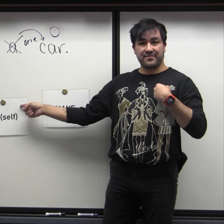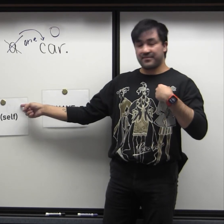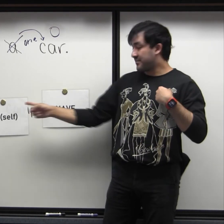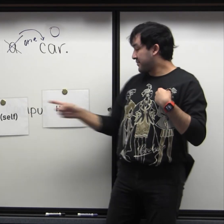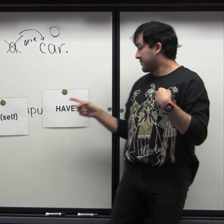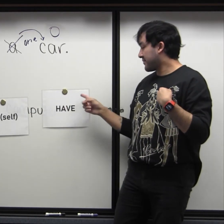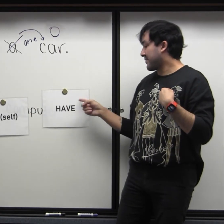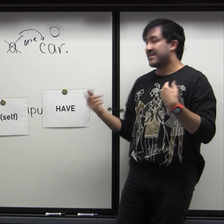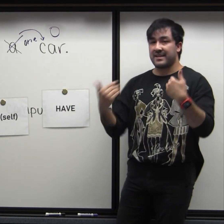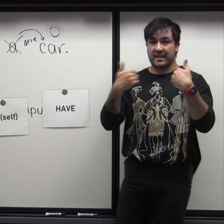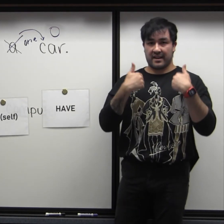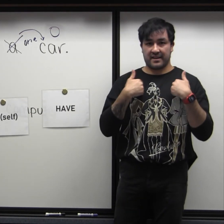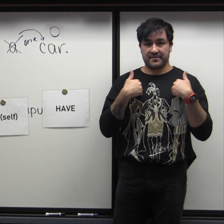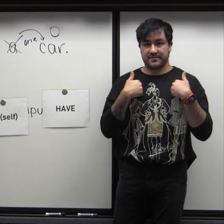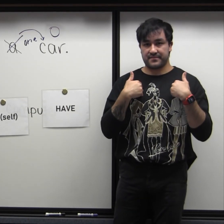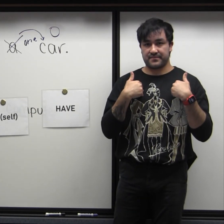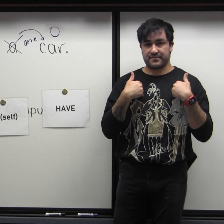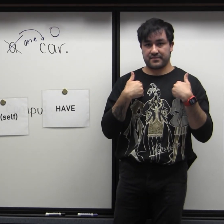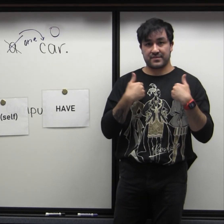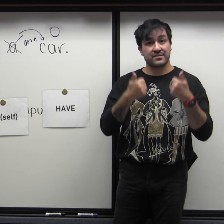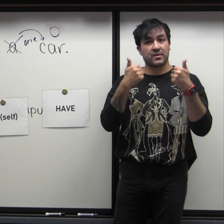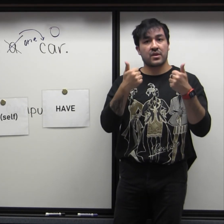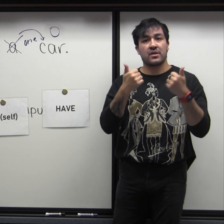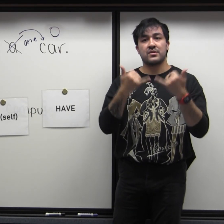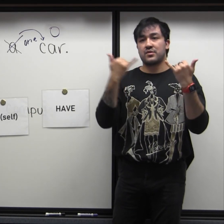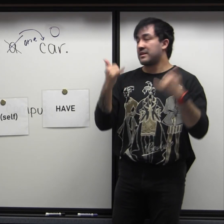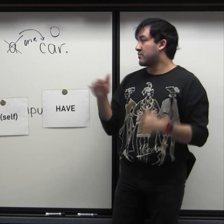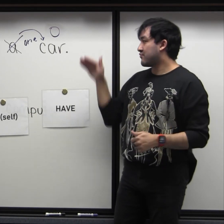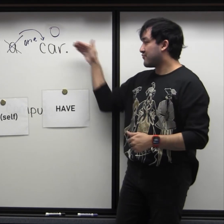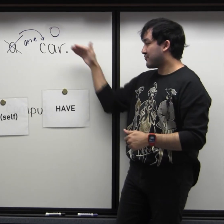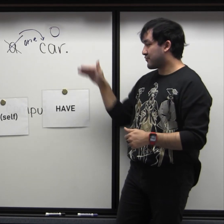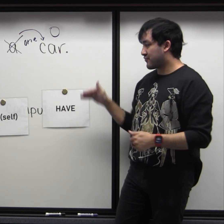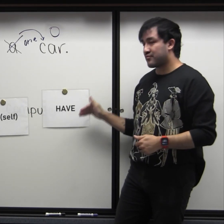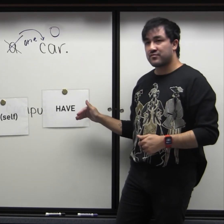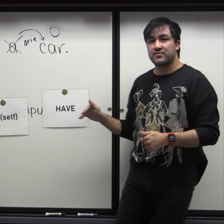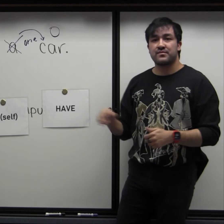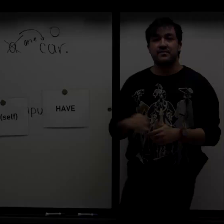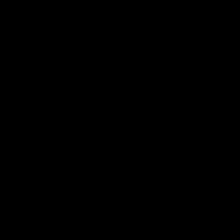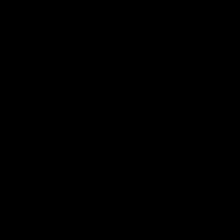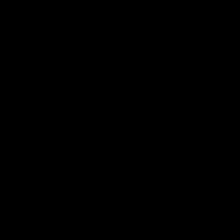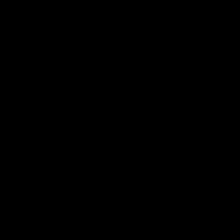have. And so in the next video, we're going to go ahead and look at that next sentence.